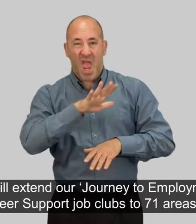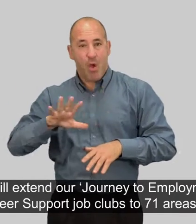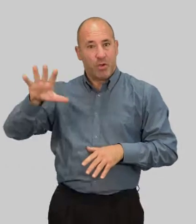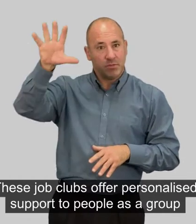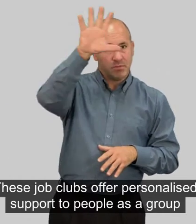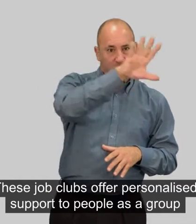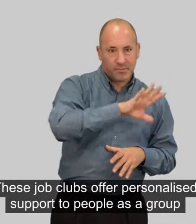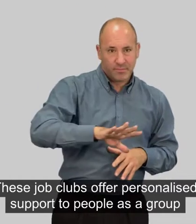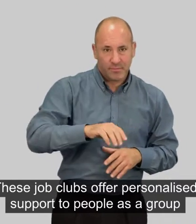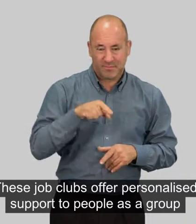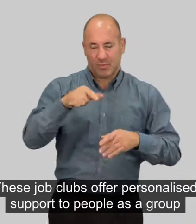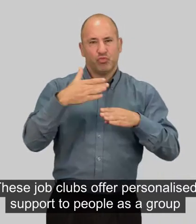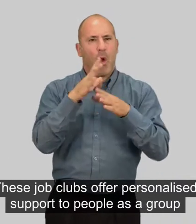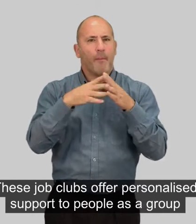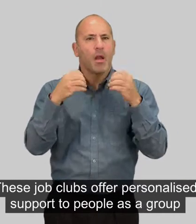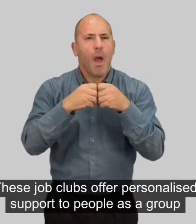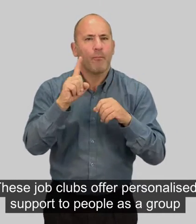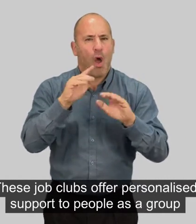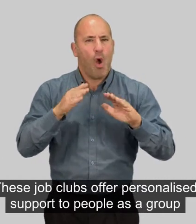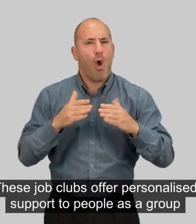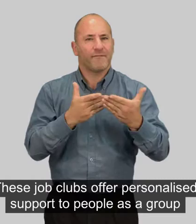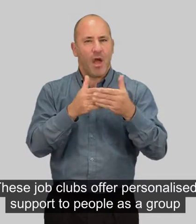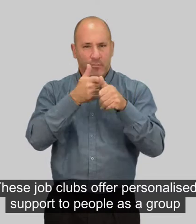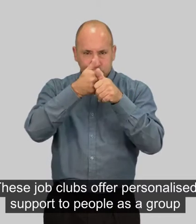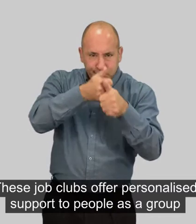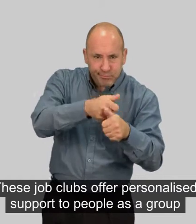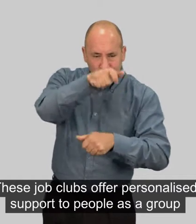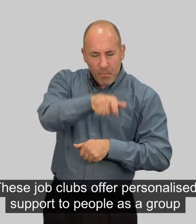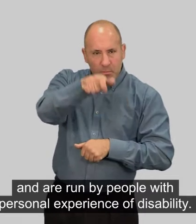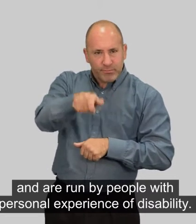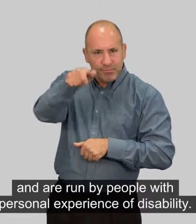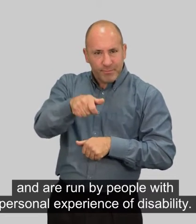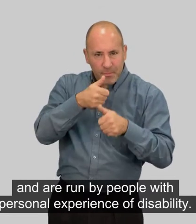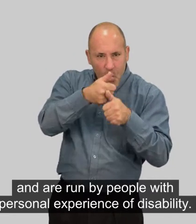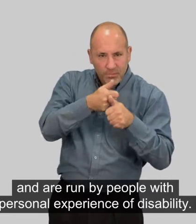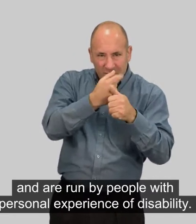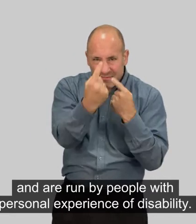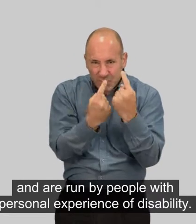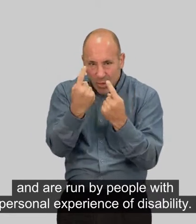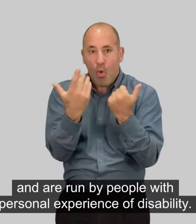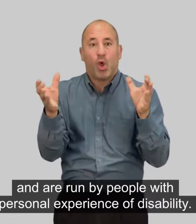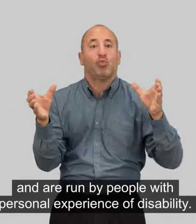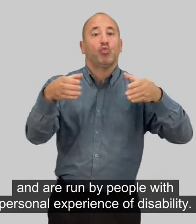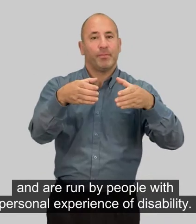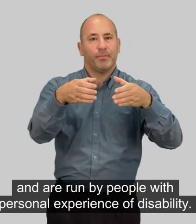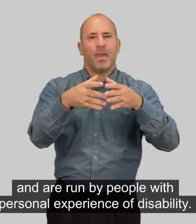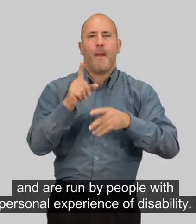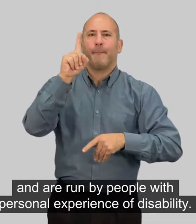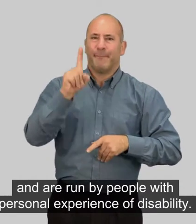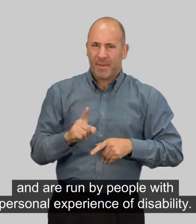These job clubs offer personalised support to people as a group and are run by people with personal experience of disability.